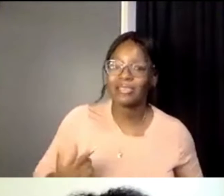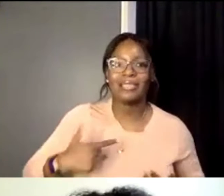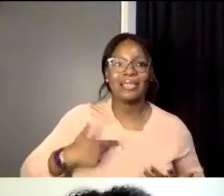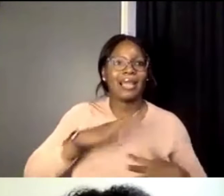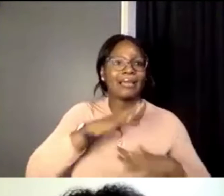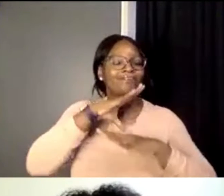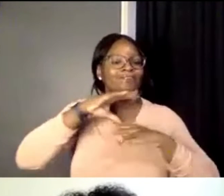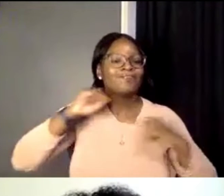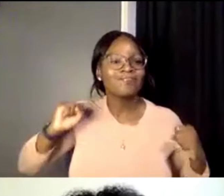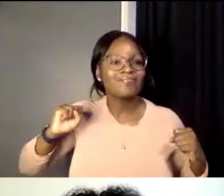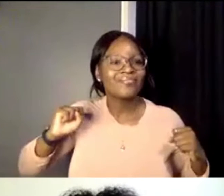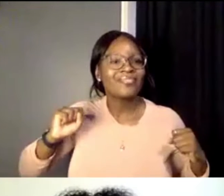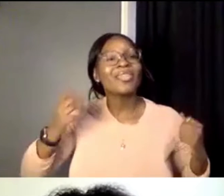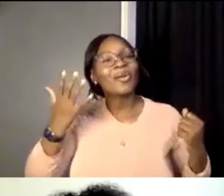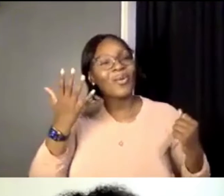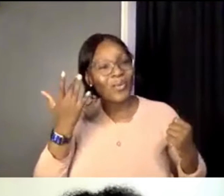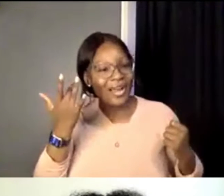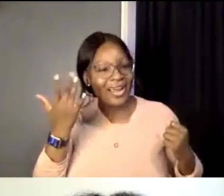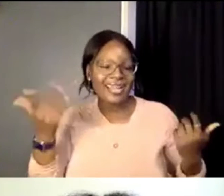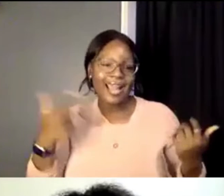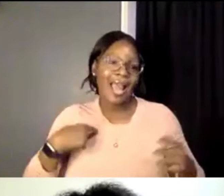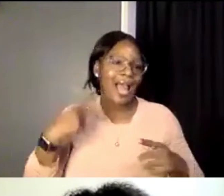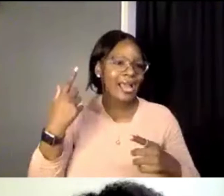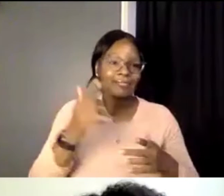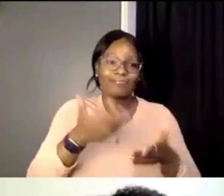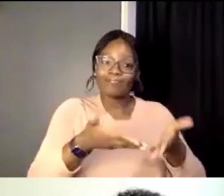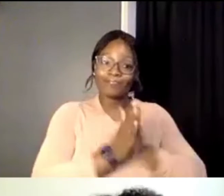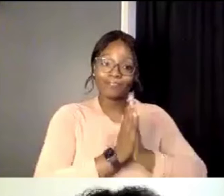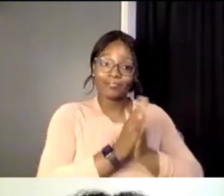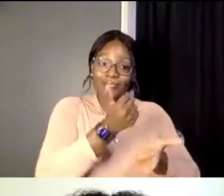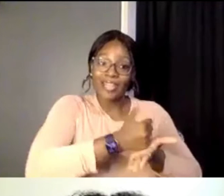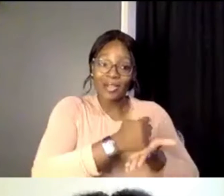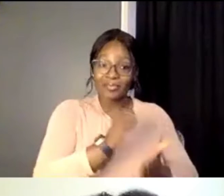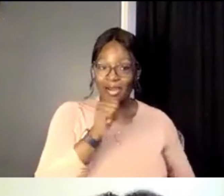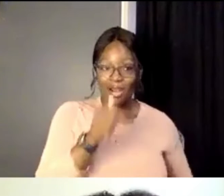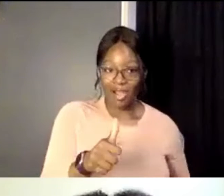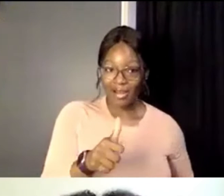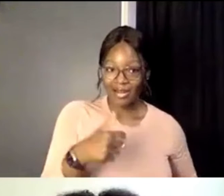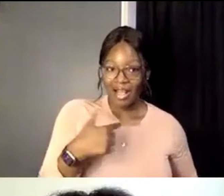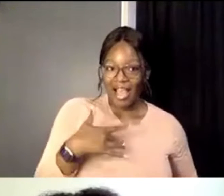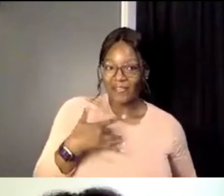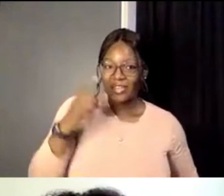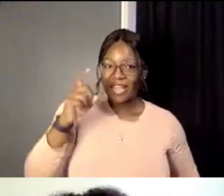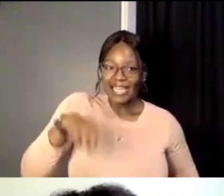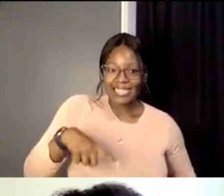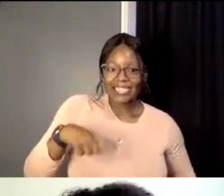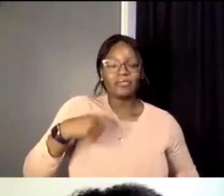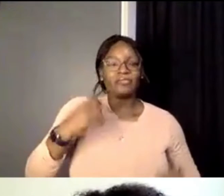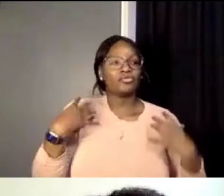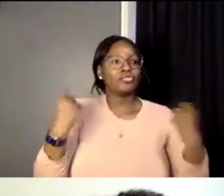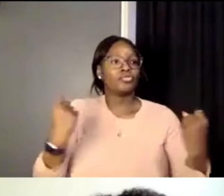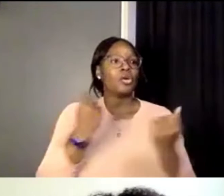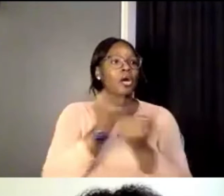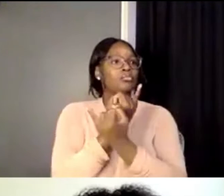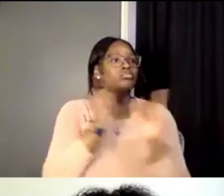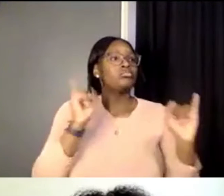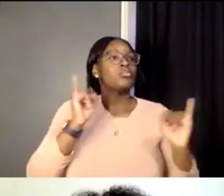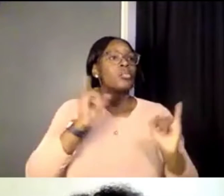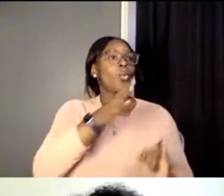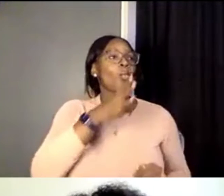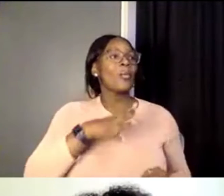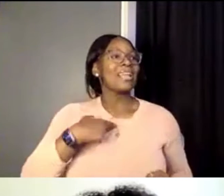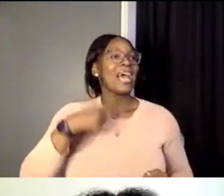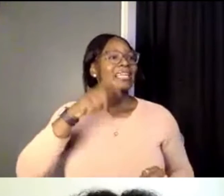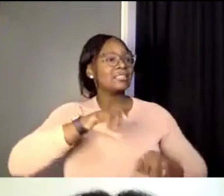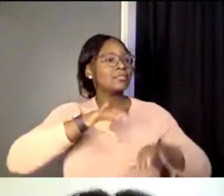I'm definitely one of those people who feels like in order to be, you know, a strong, independent woman, I have to do everything myself. And